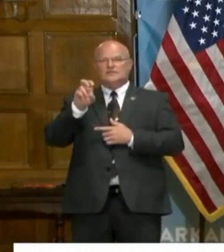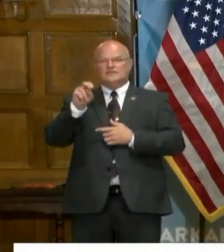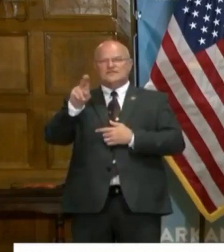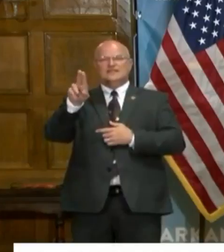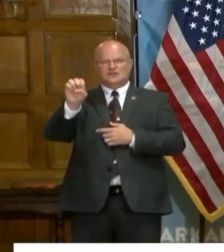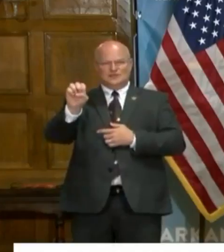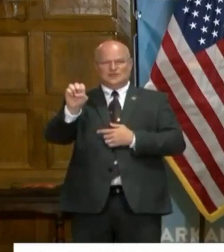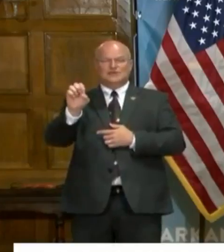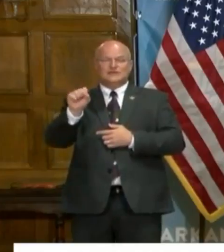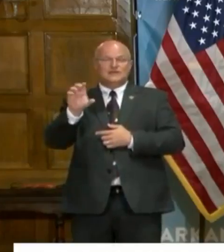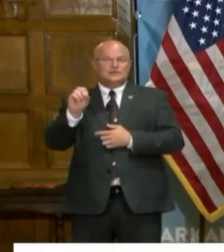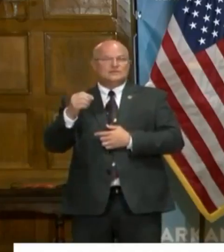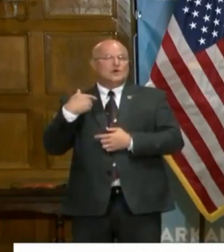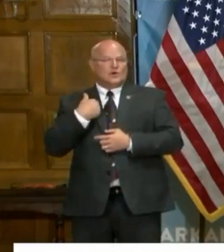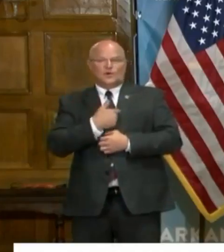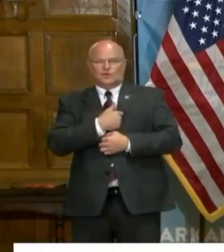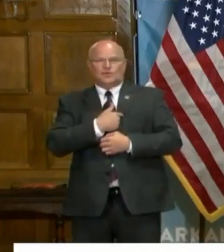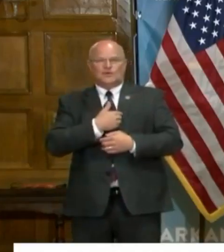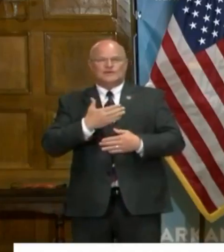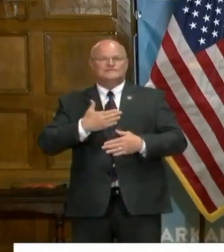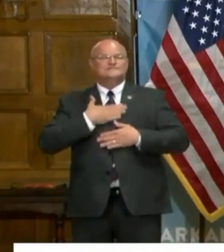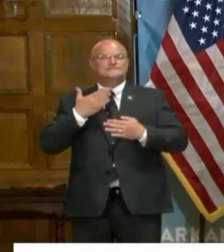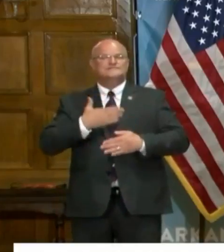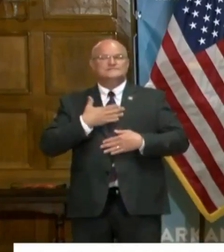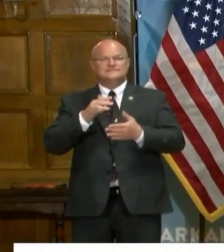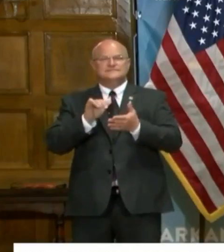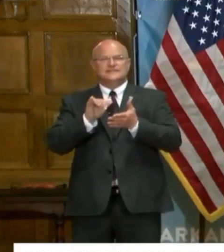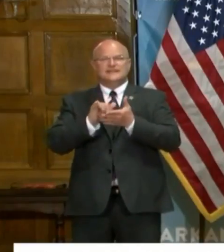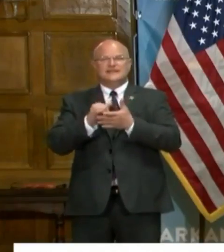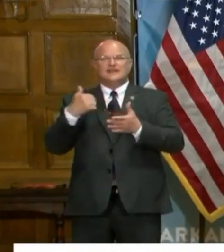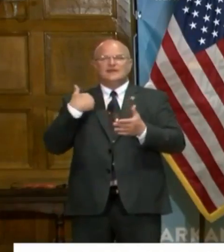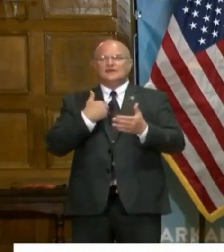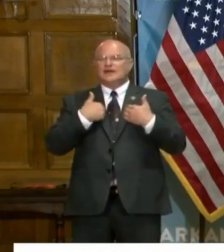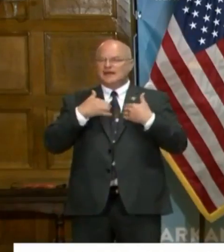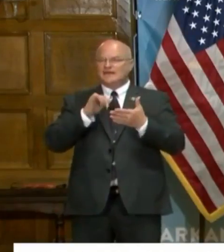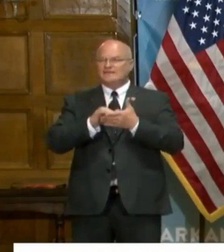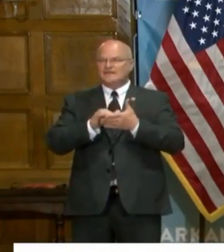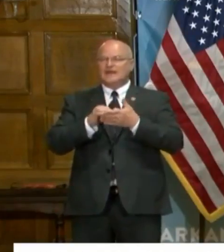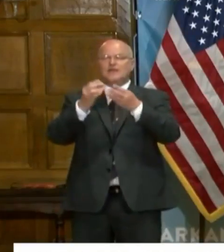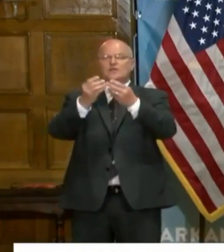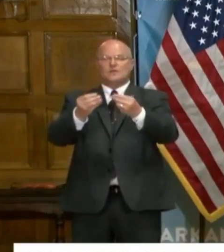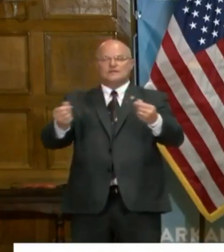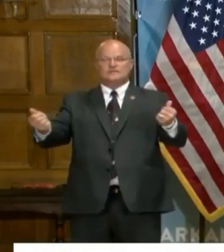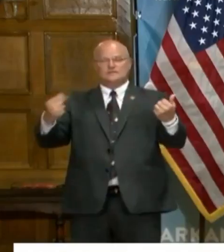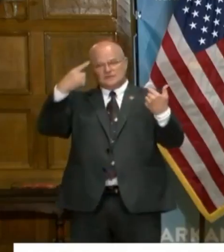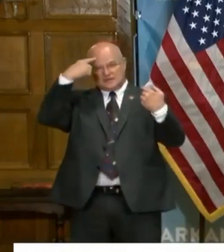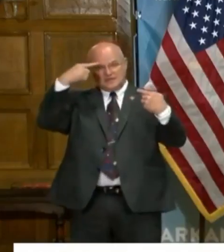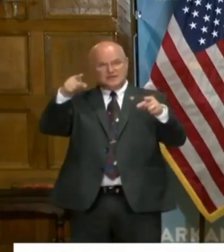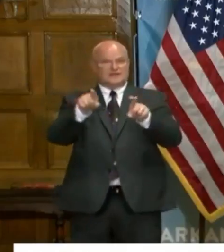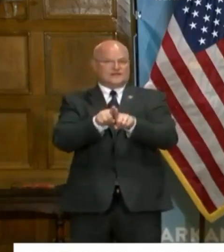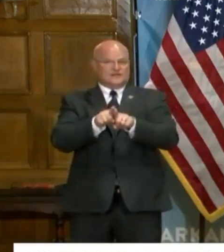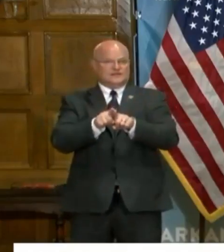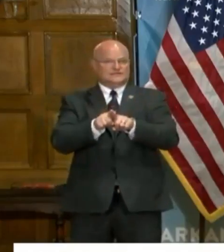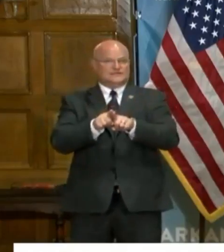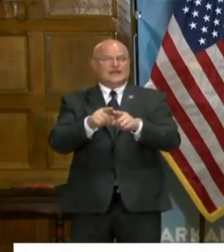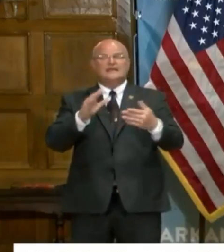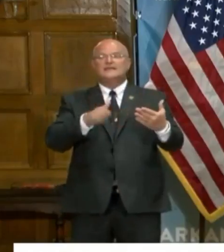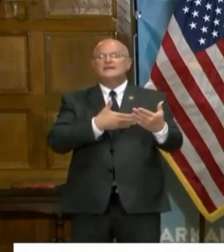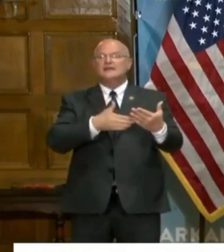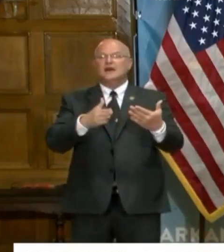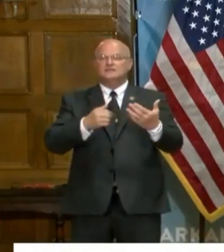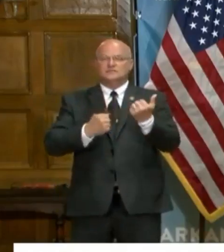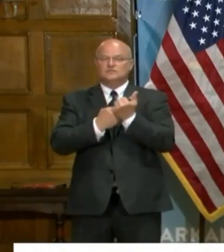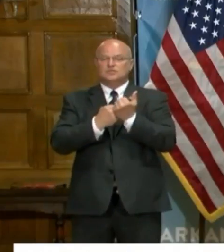venue. So we are pleased that we have that resolution, and that the